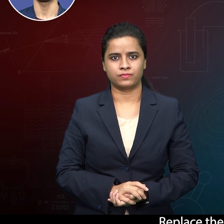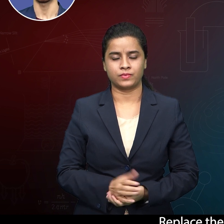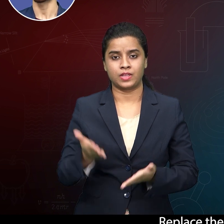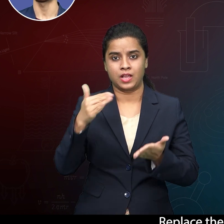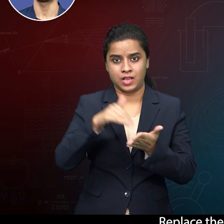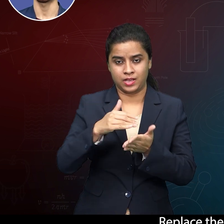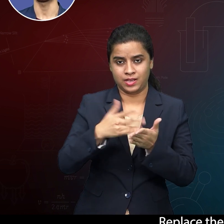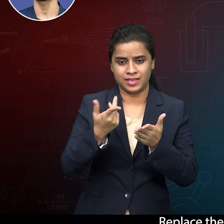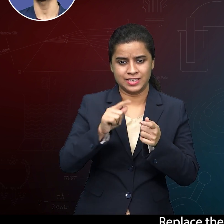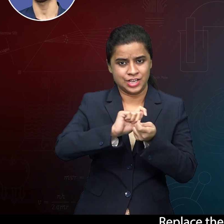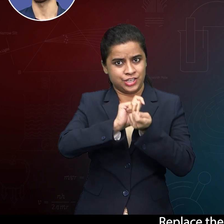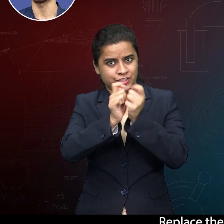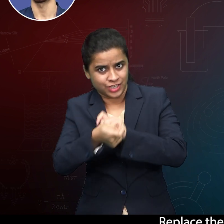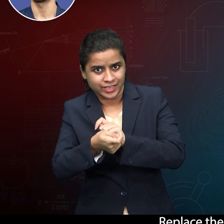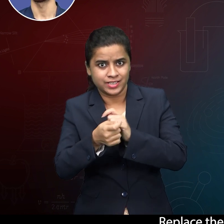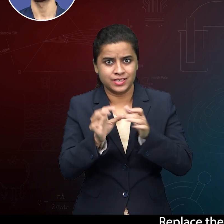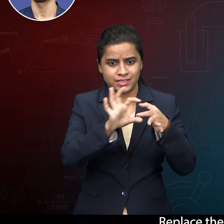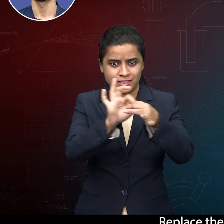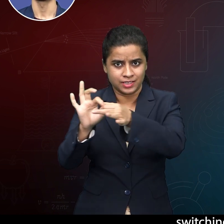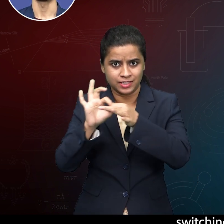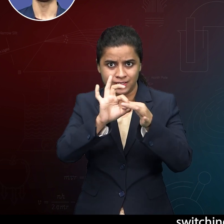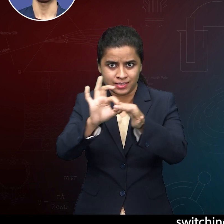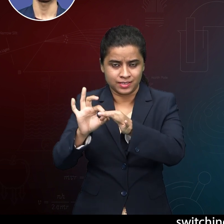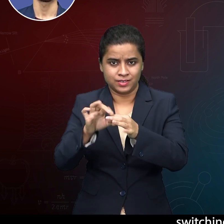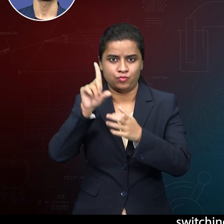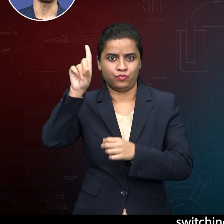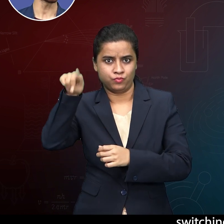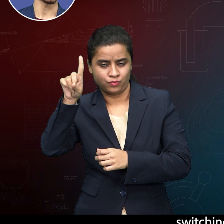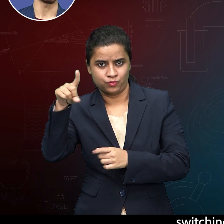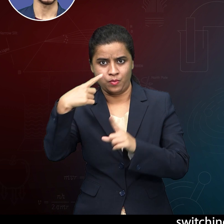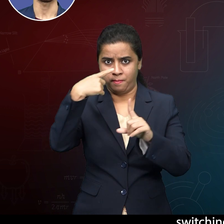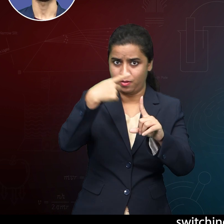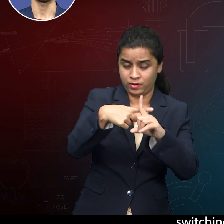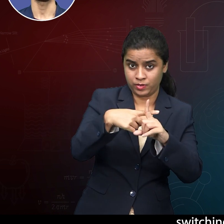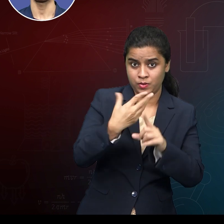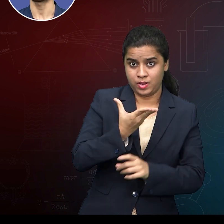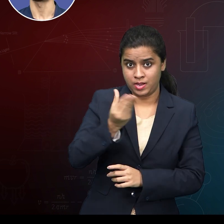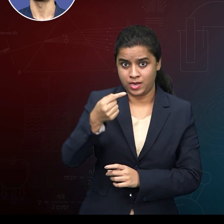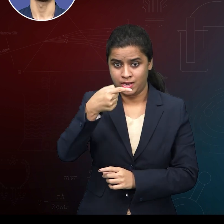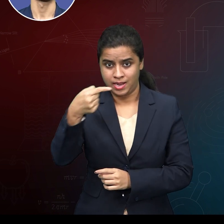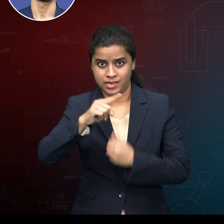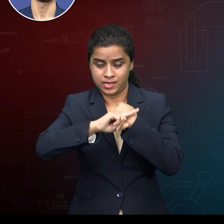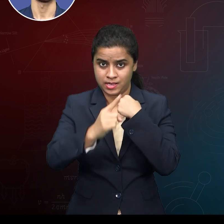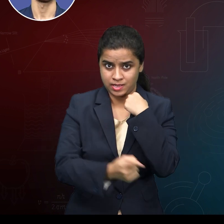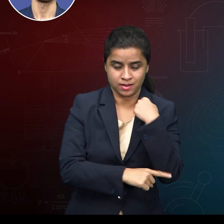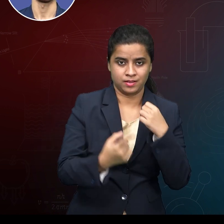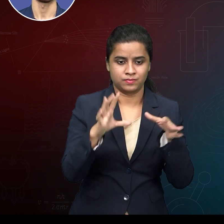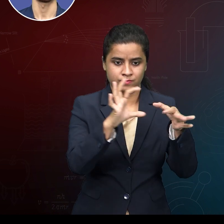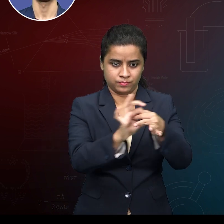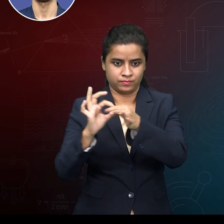Replace the connections in the circuit, switching positive and negative ends.